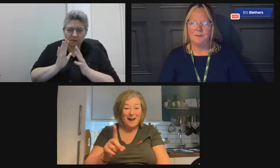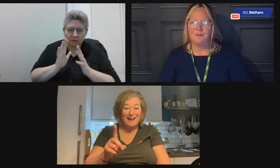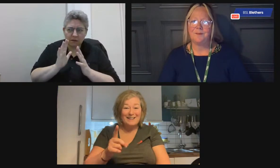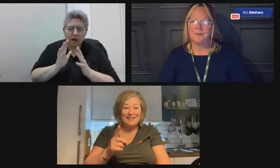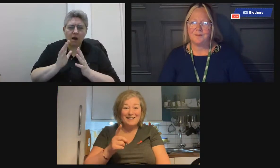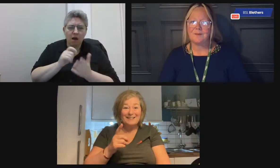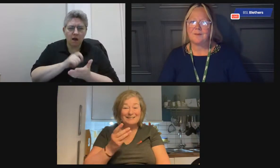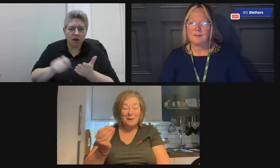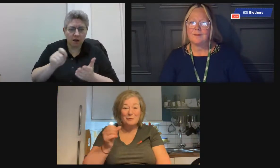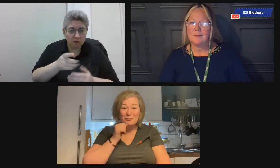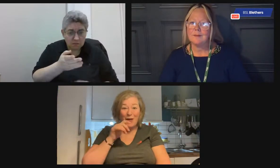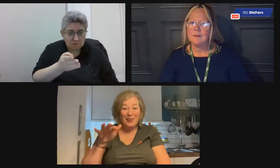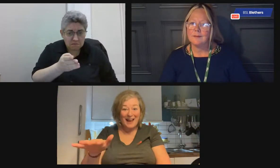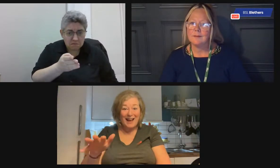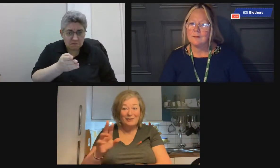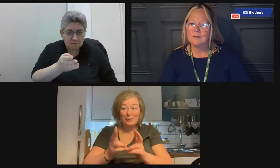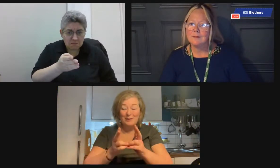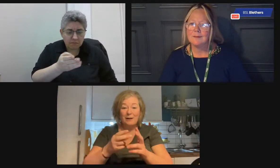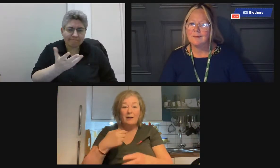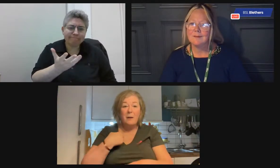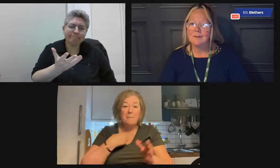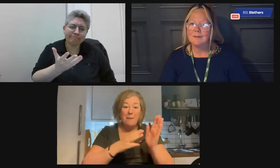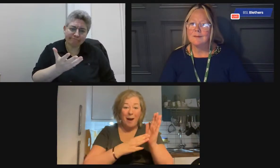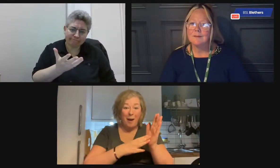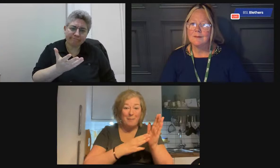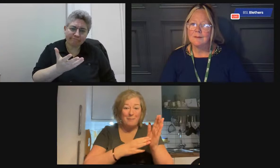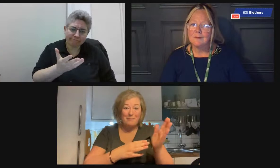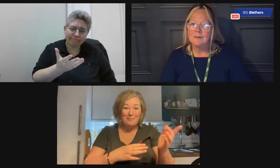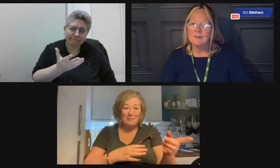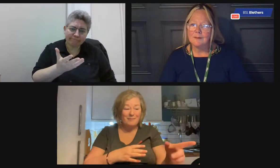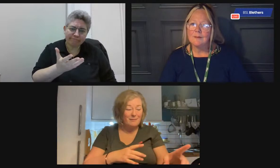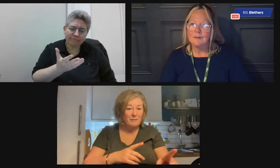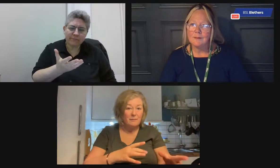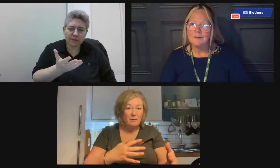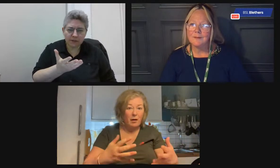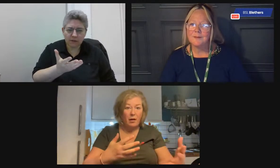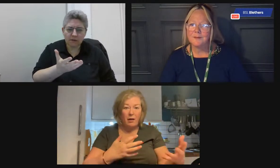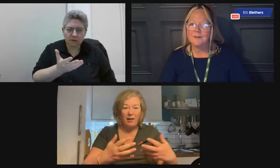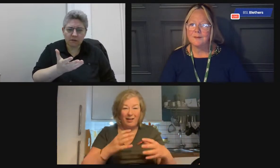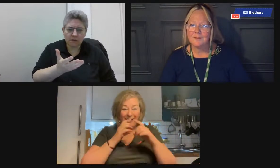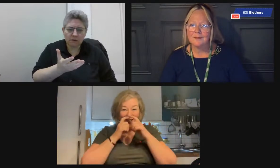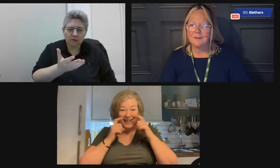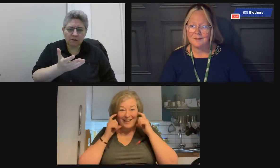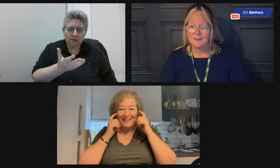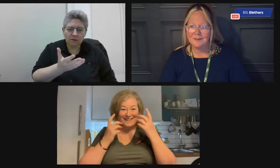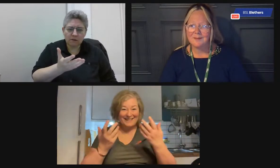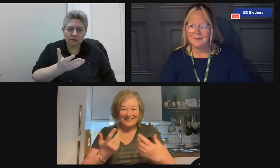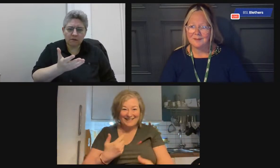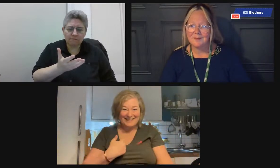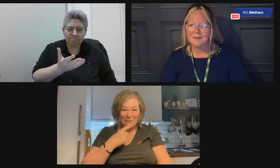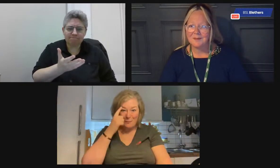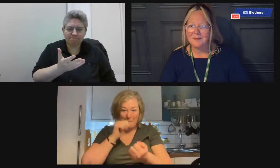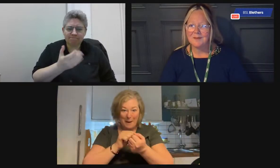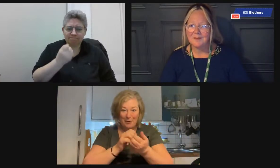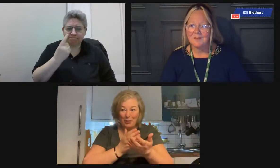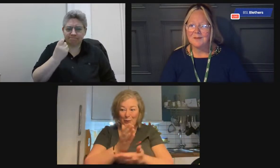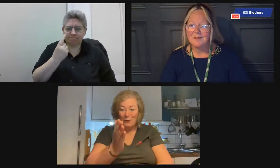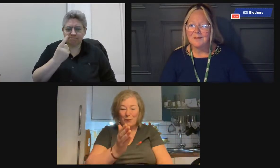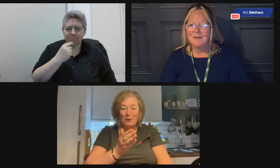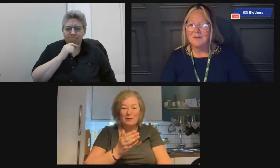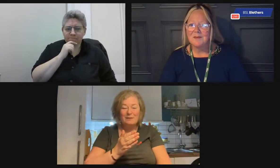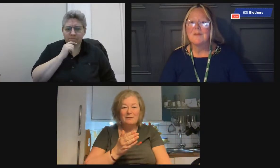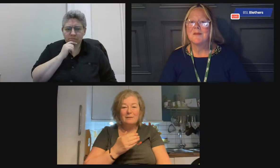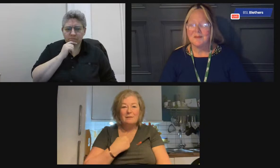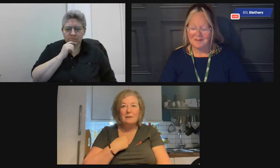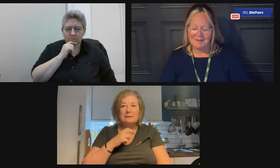Colin, did that happen to you? I know you had interpreted. Did they? Well, sometimes, as I said to you before, Avril, I couldn't get an interpreter. My mum